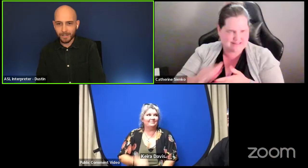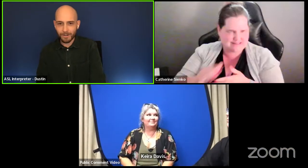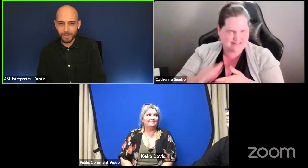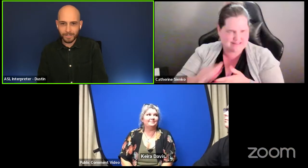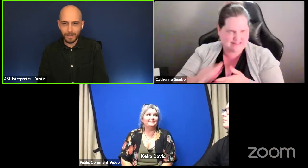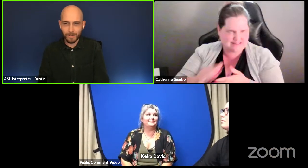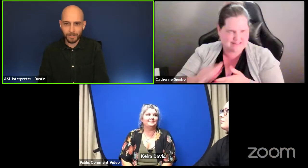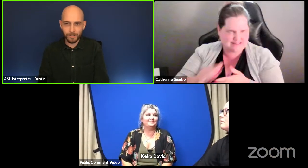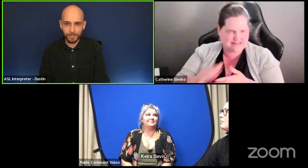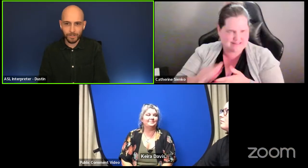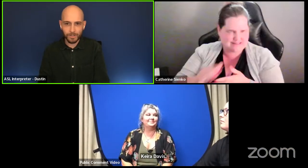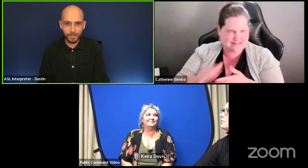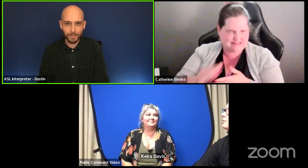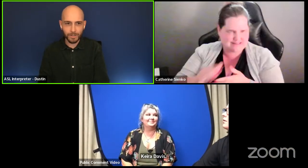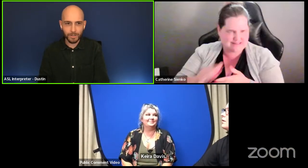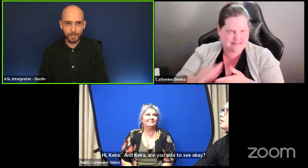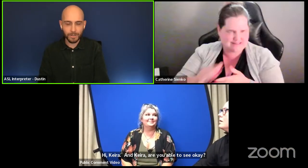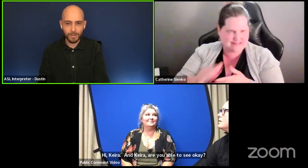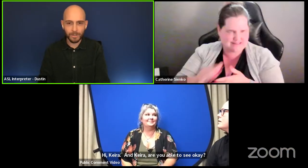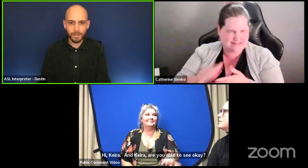This is Kira Davis.